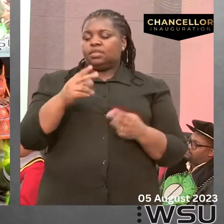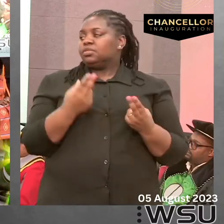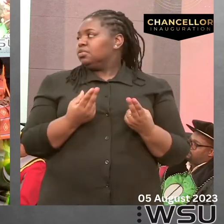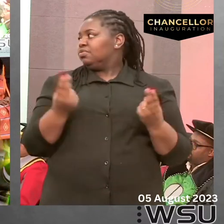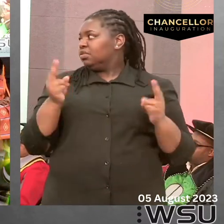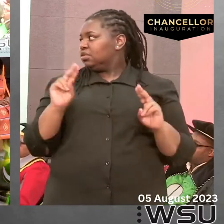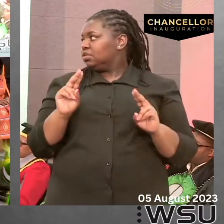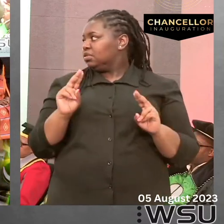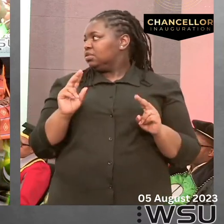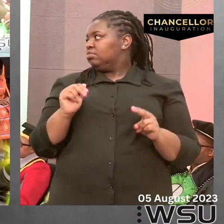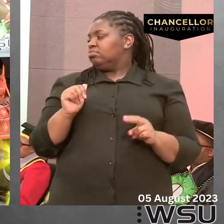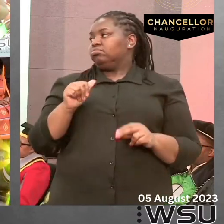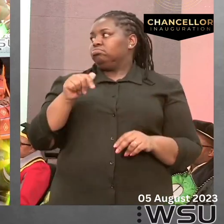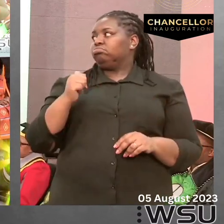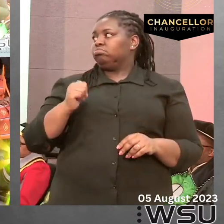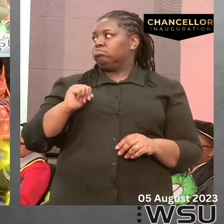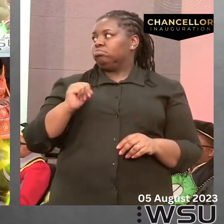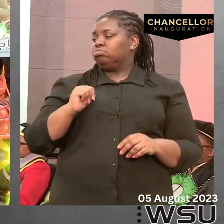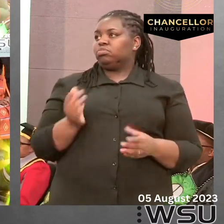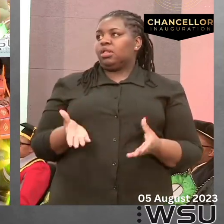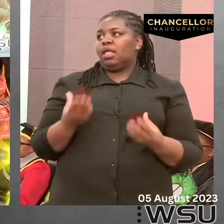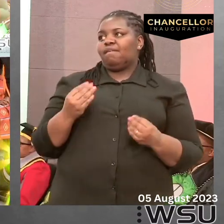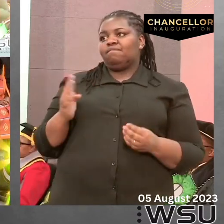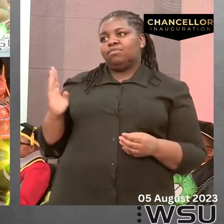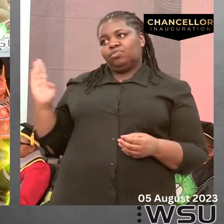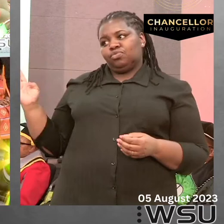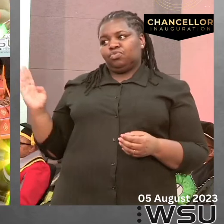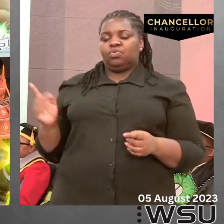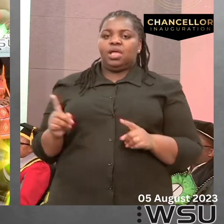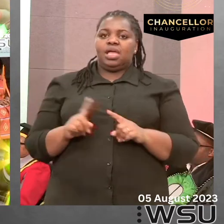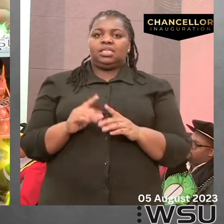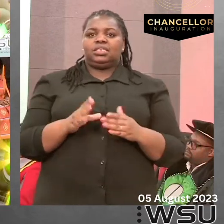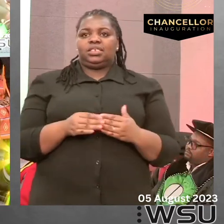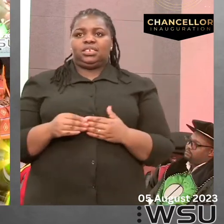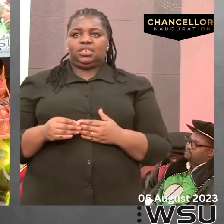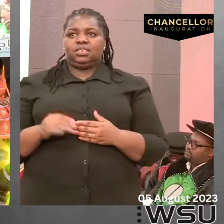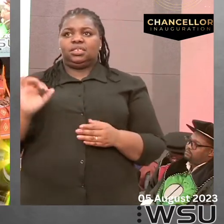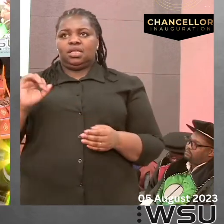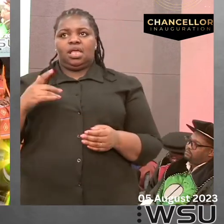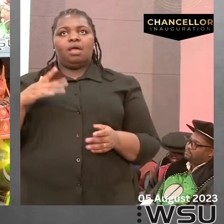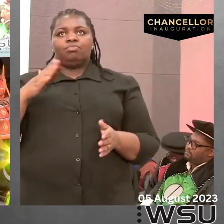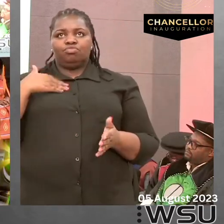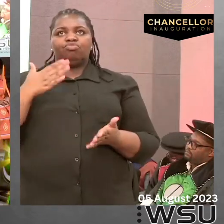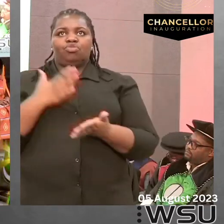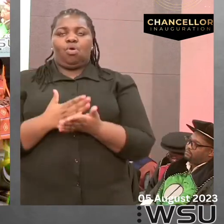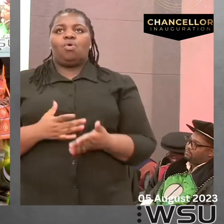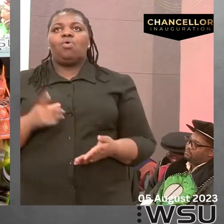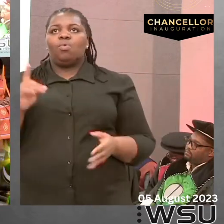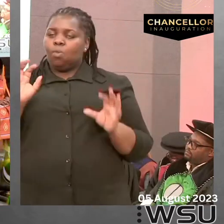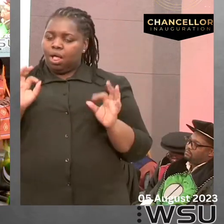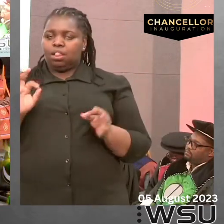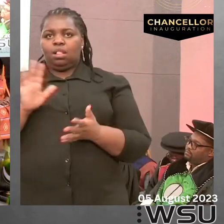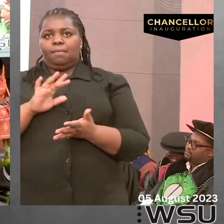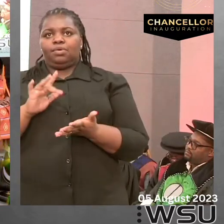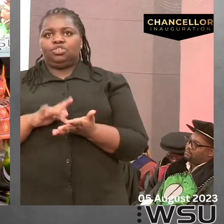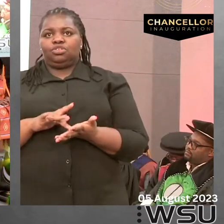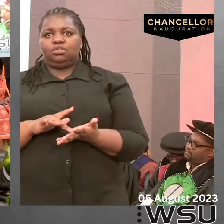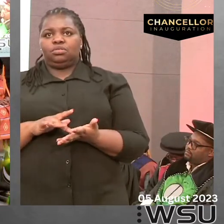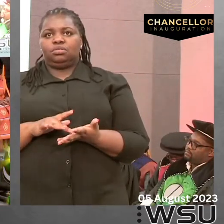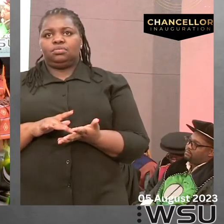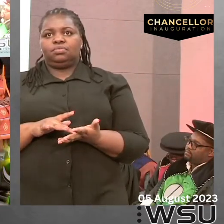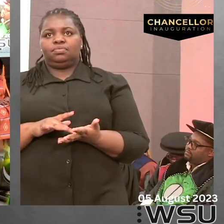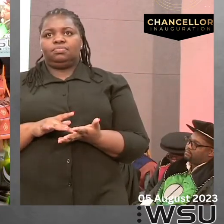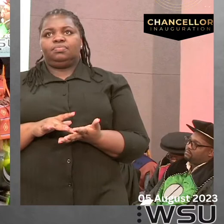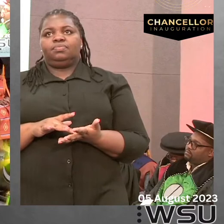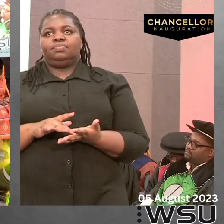then is privileged to have you as leaders. I have no doubt it's well positioned to be an